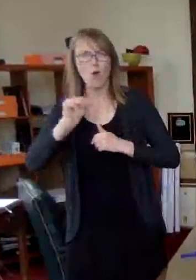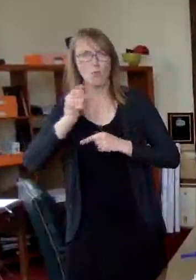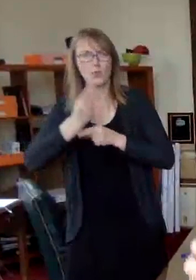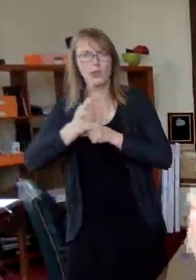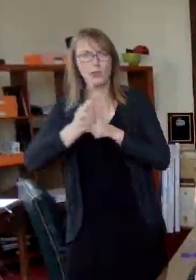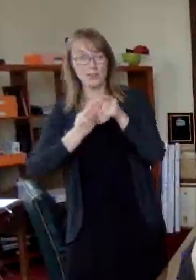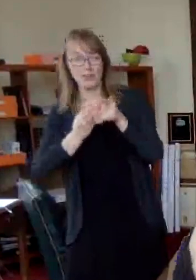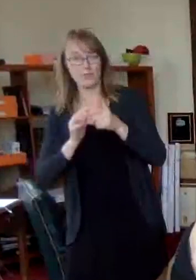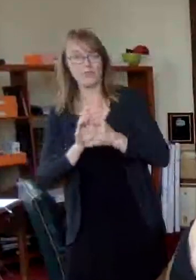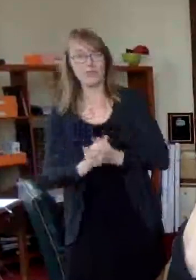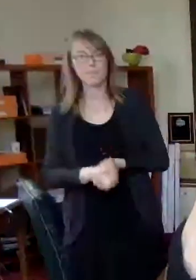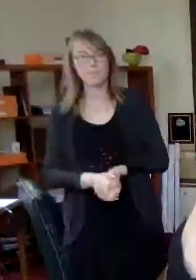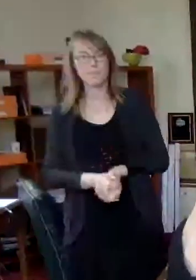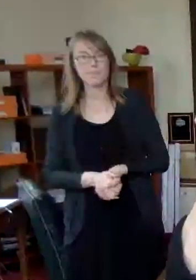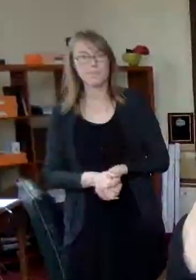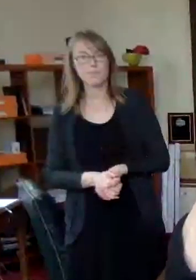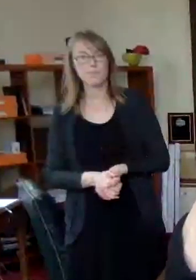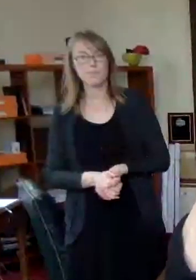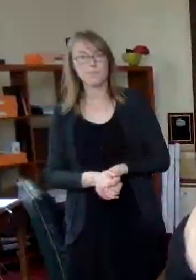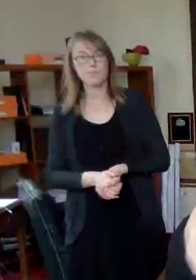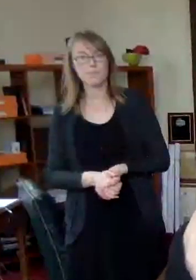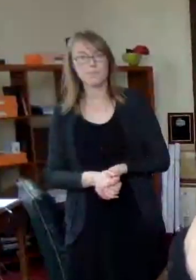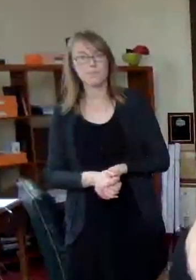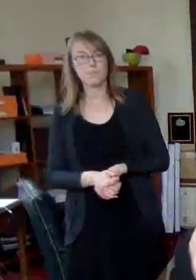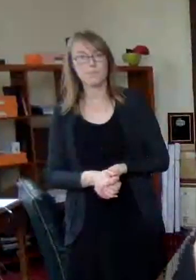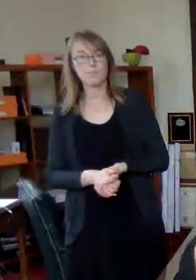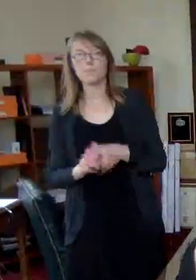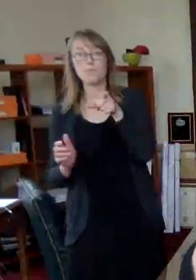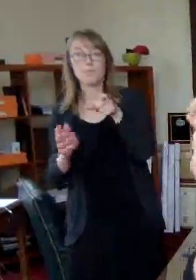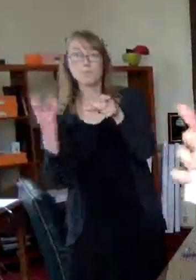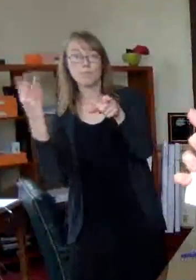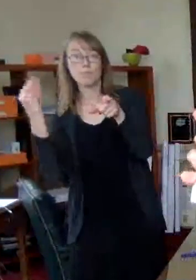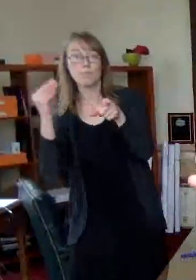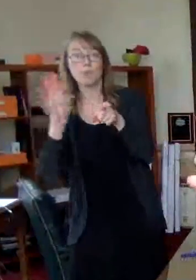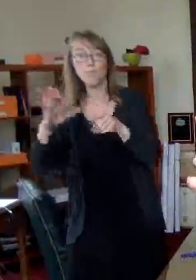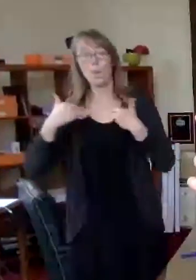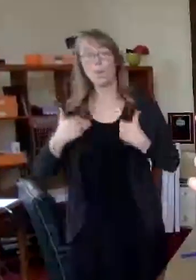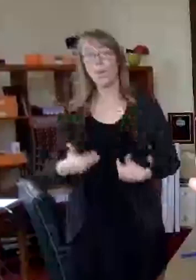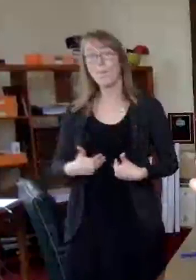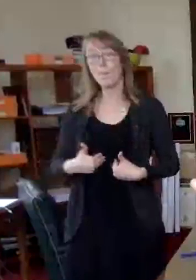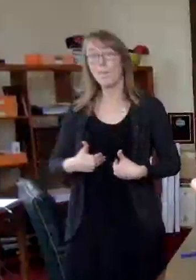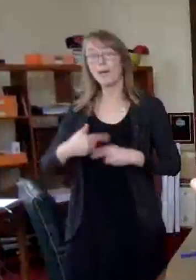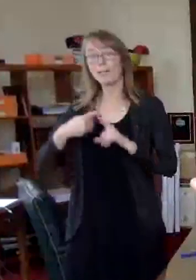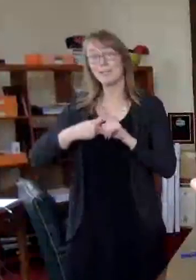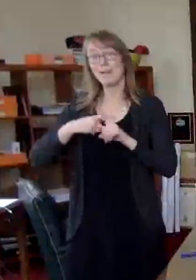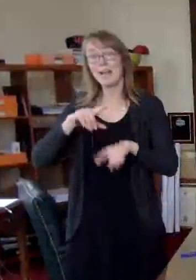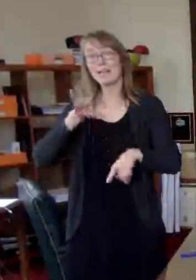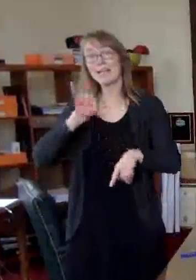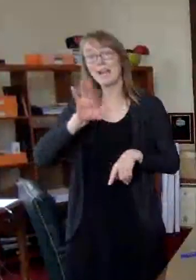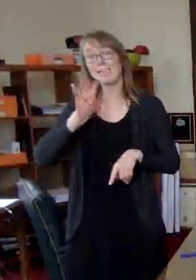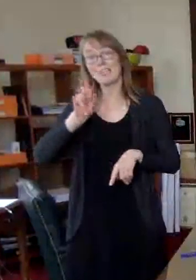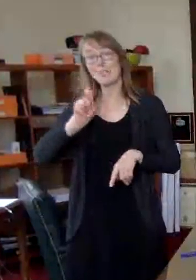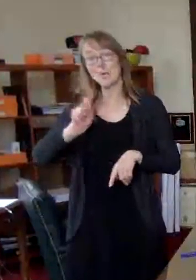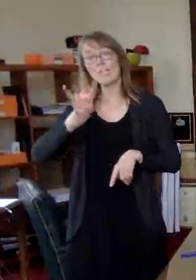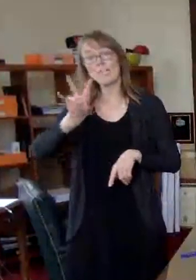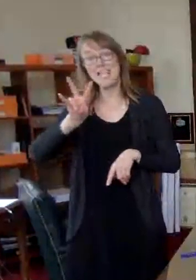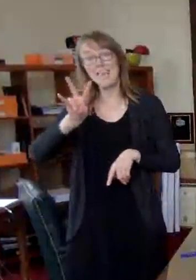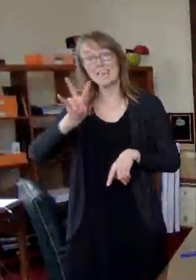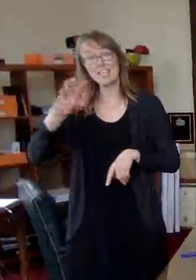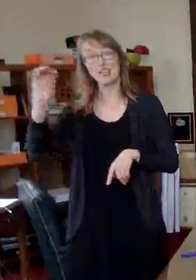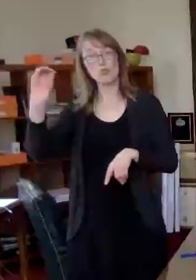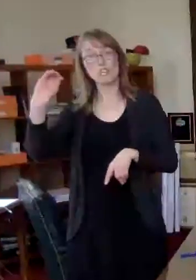go. So everybody gets their temperature taken. Your body temperature is 97.7 degrees